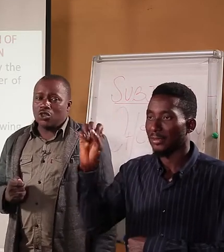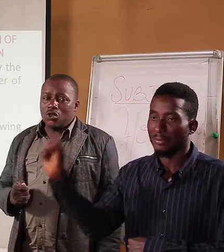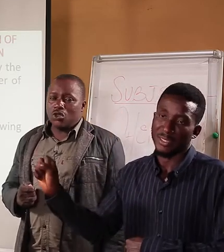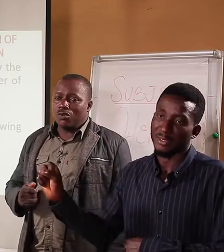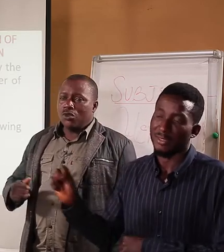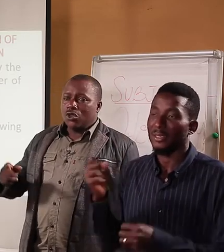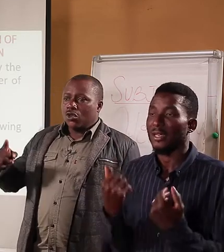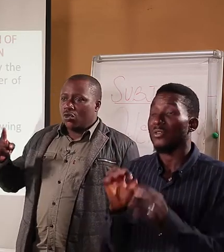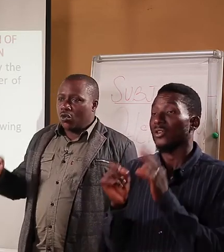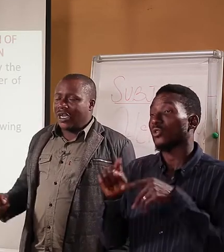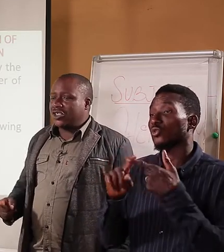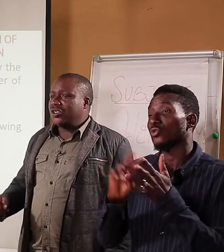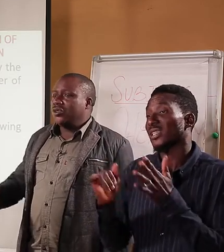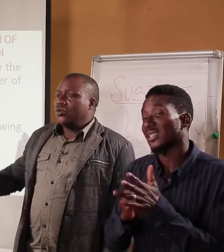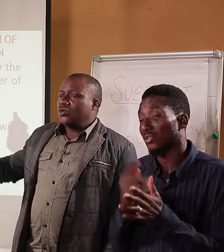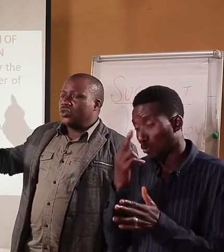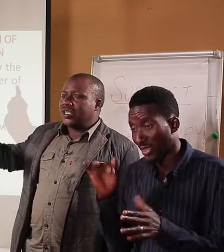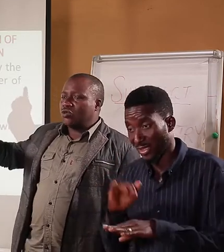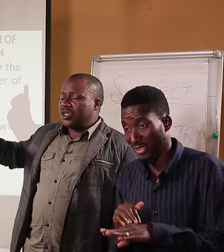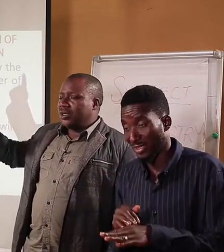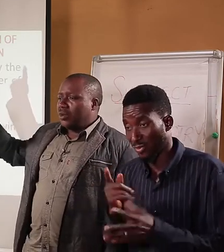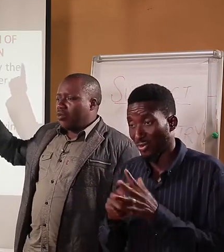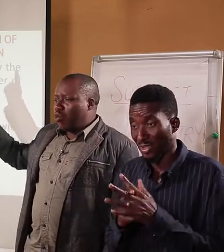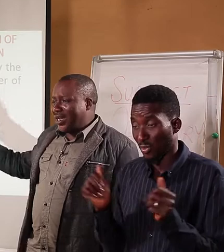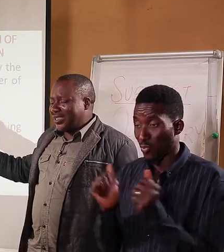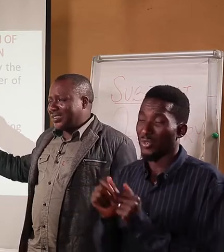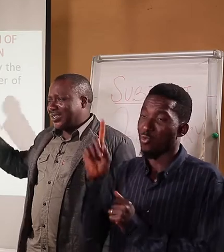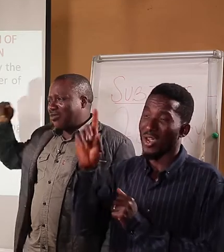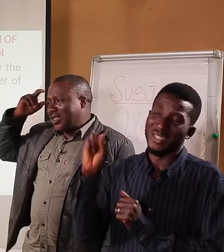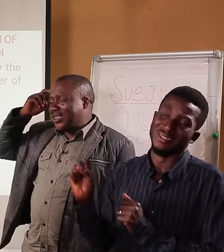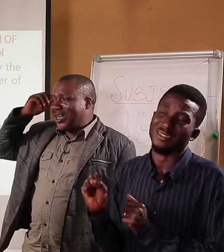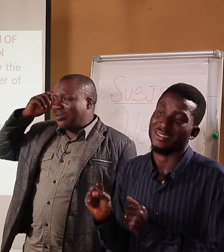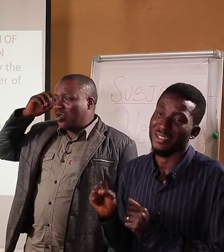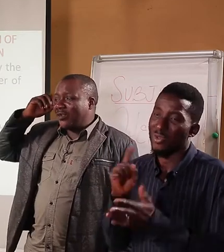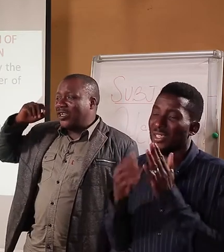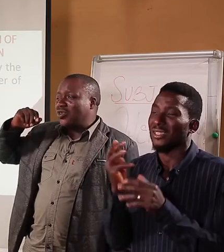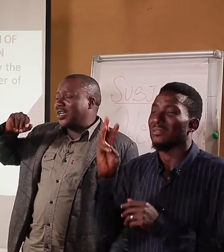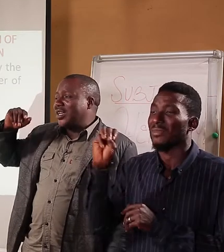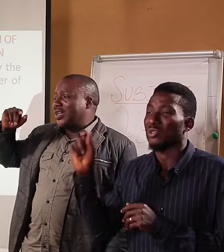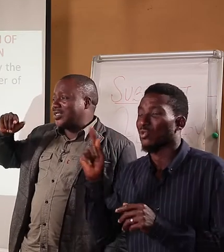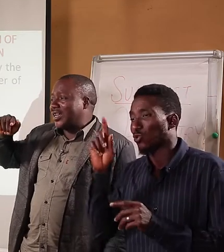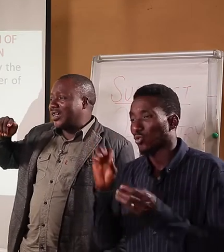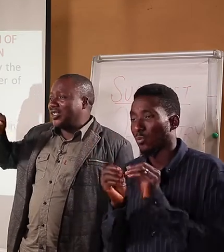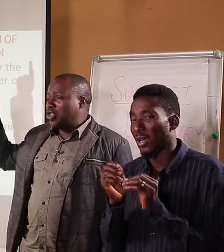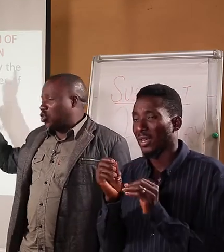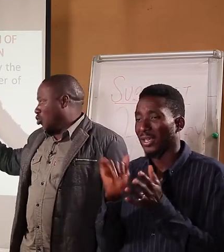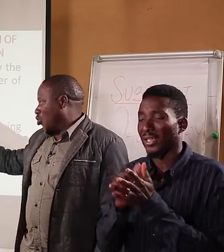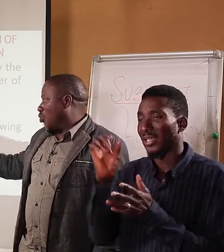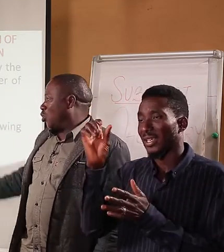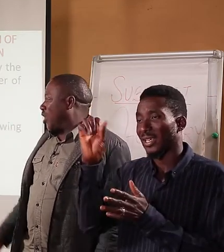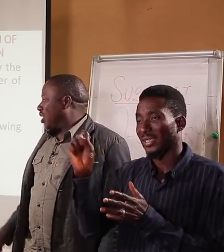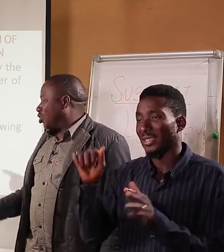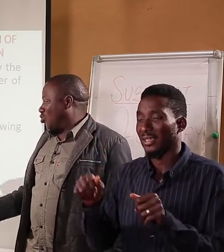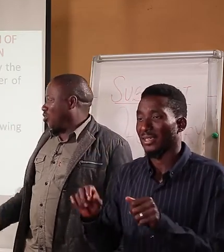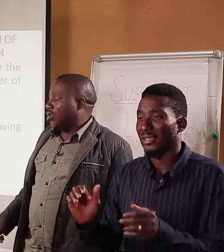configuration of sodium, you look at it, you start with 1s. What is the maximum number of electrons that s can carry? Is 2. You